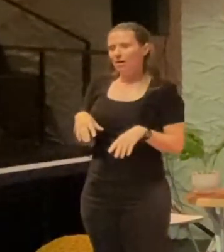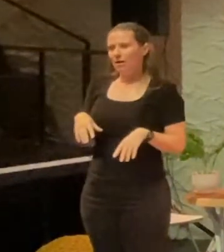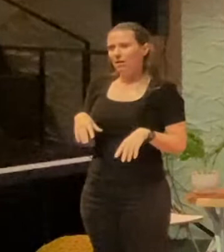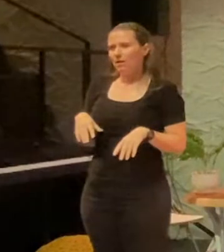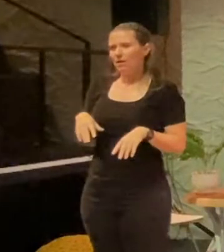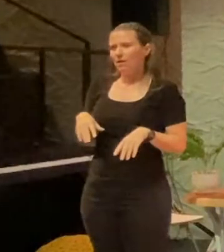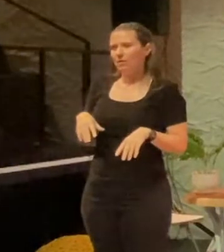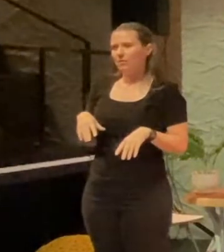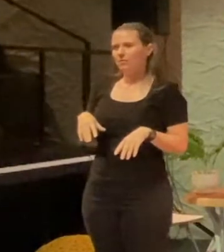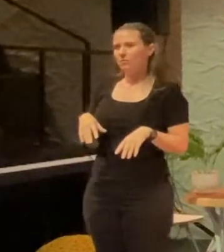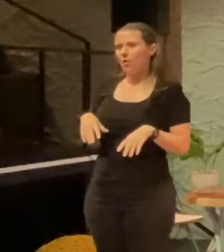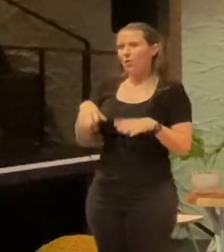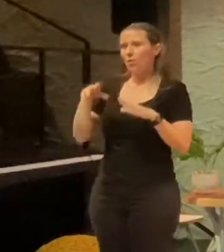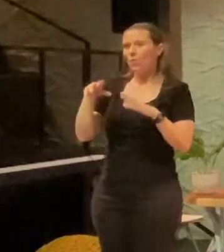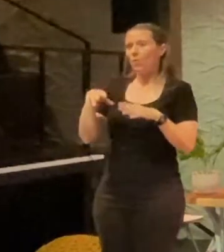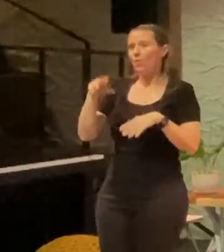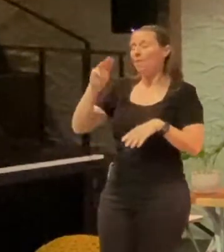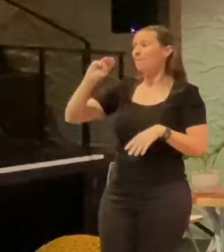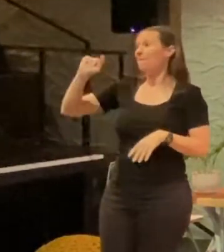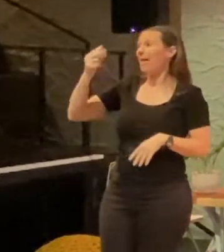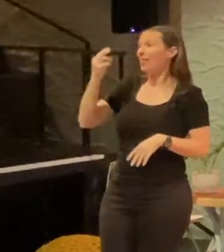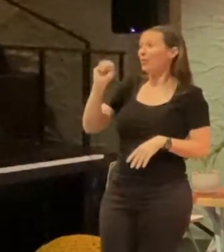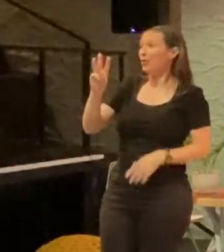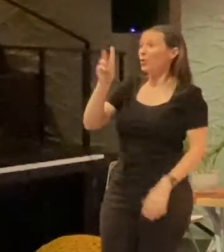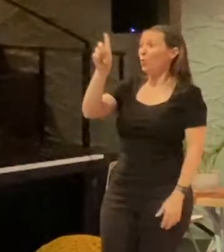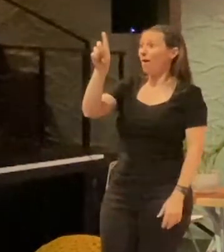But let's pick it up here in Matthew chapter 1.